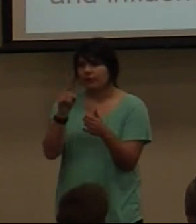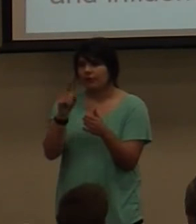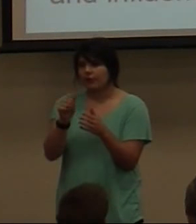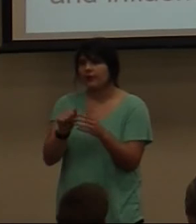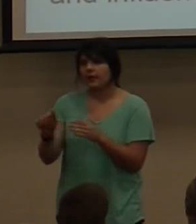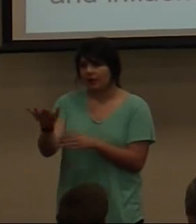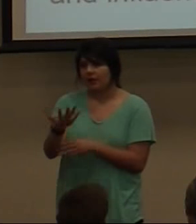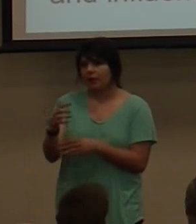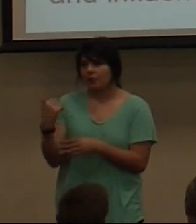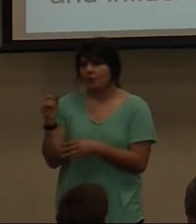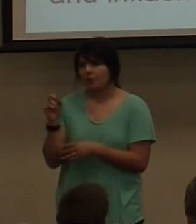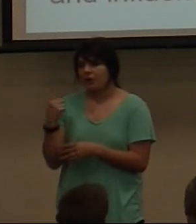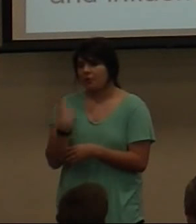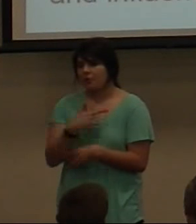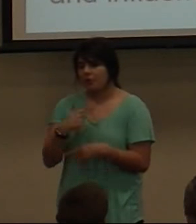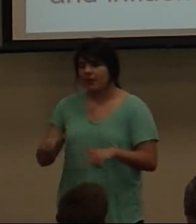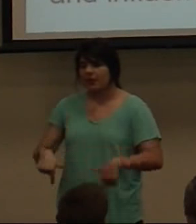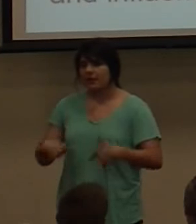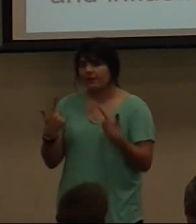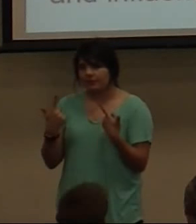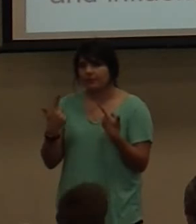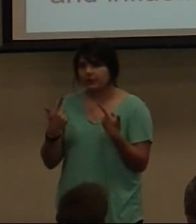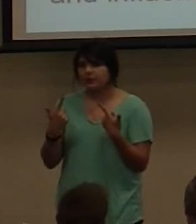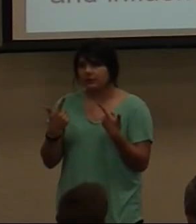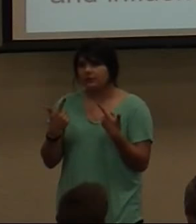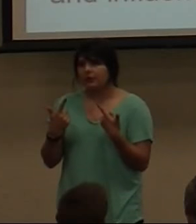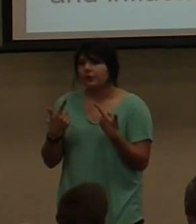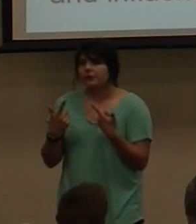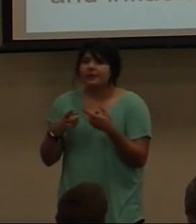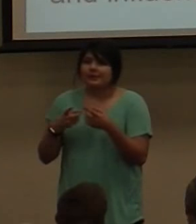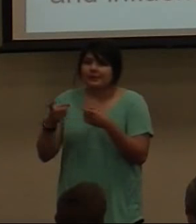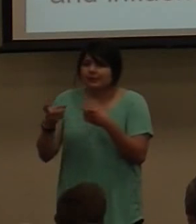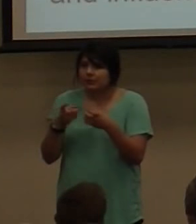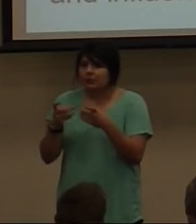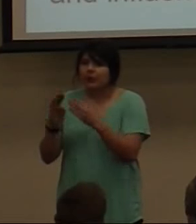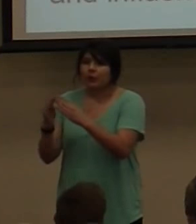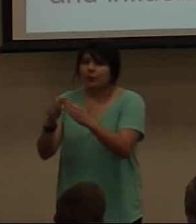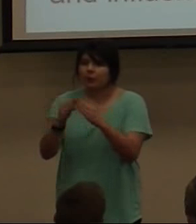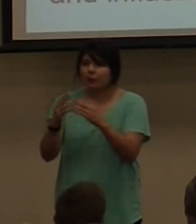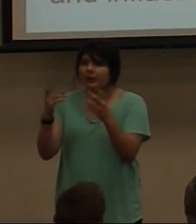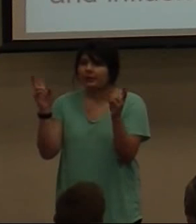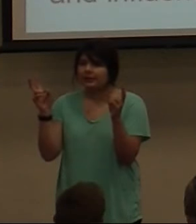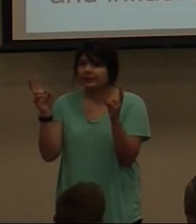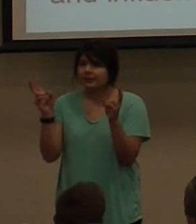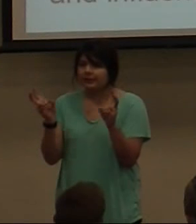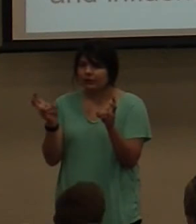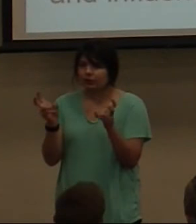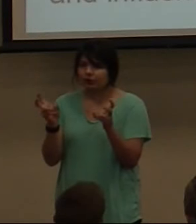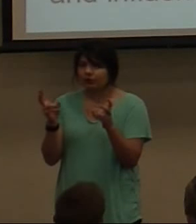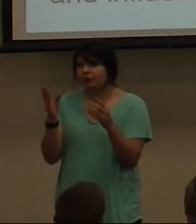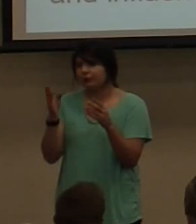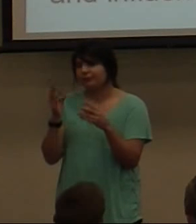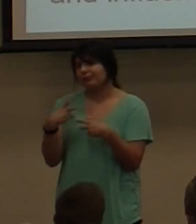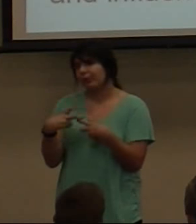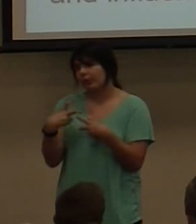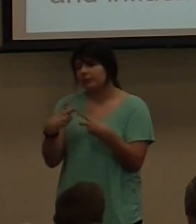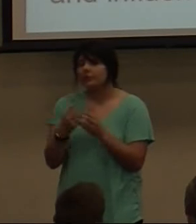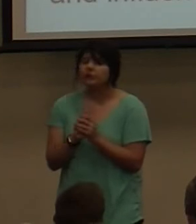in which we lived. So that's dealing with community issues. One of